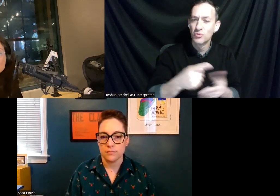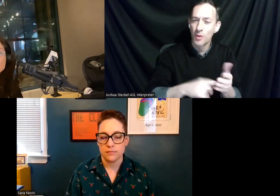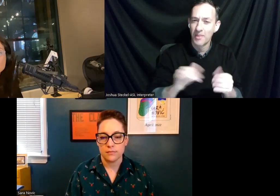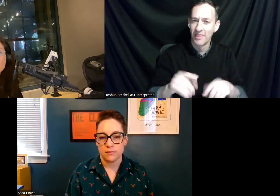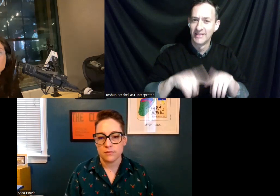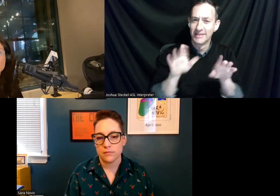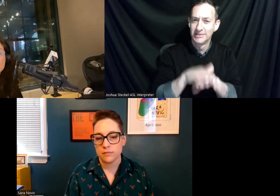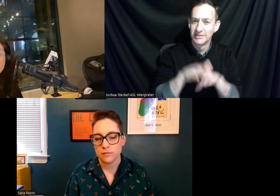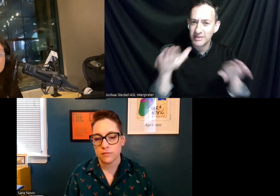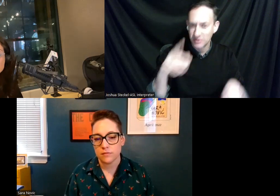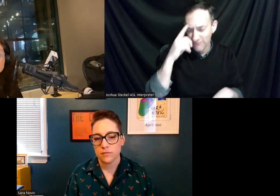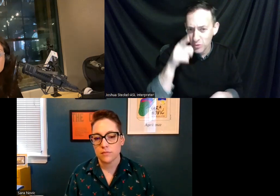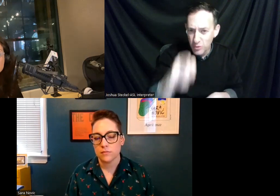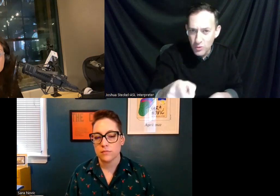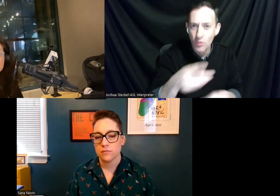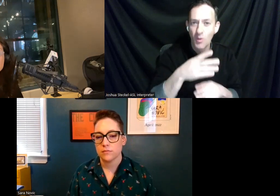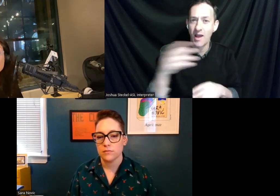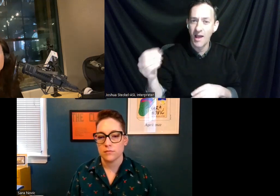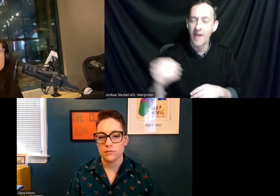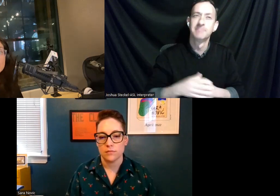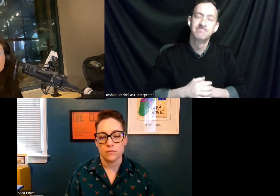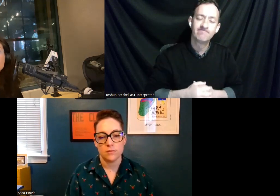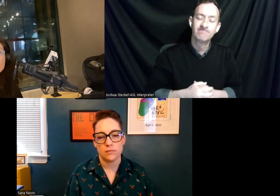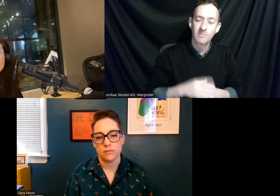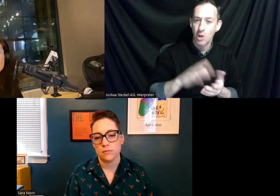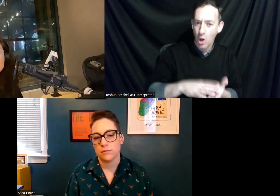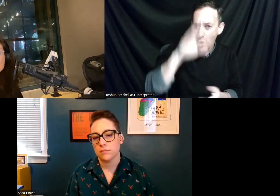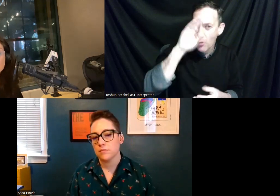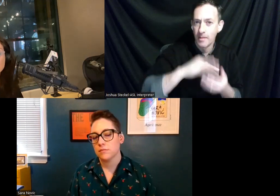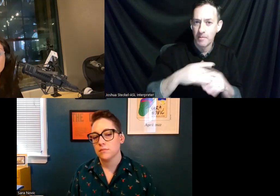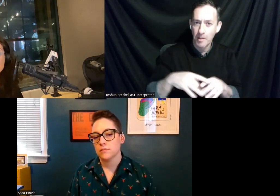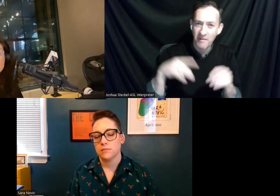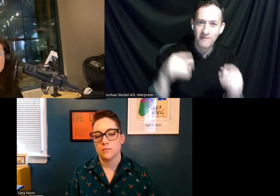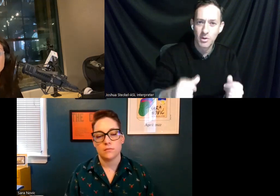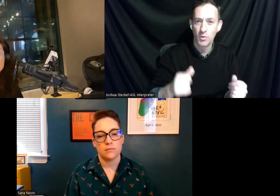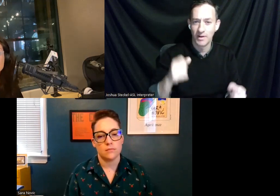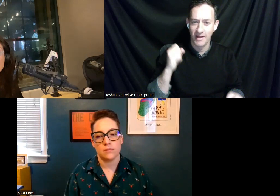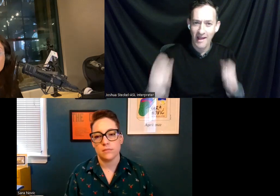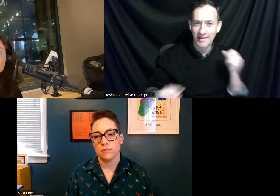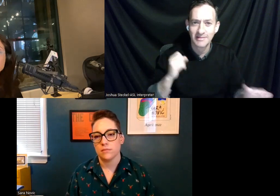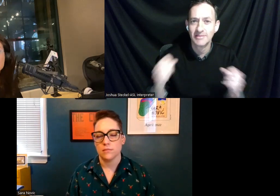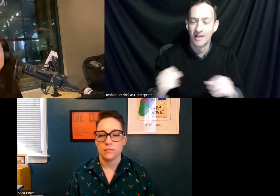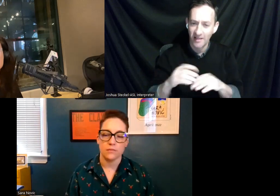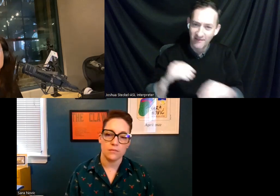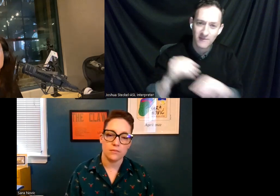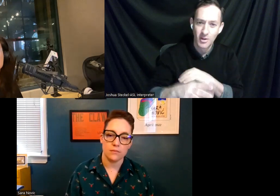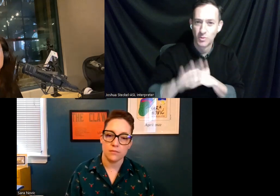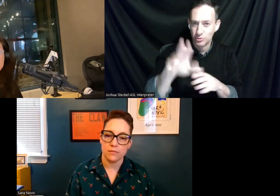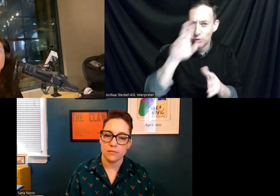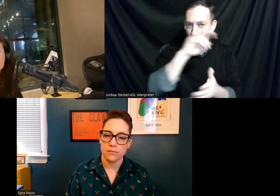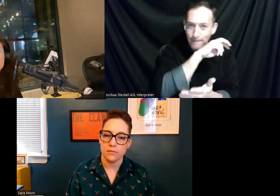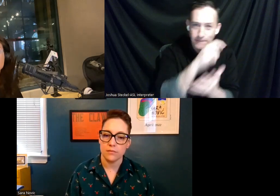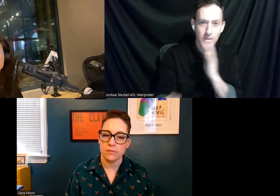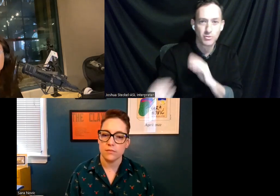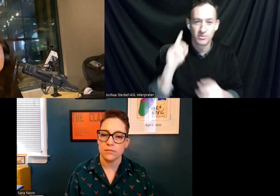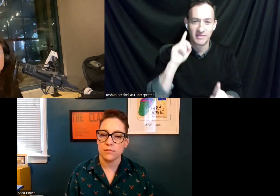you and the role that learning and becoming fluent in ASL played in your immersion into deaf